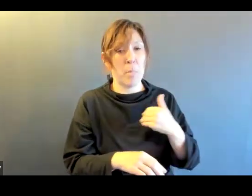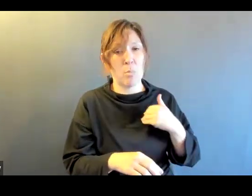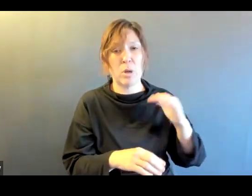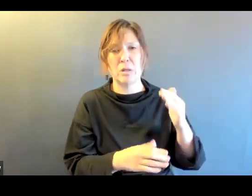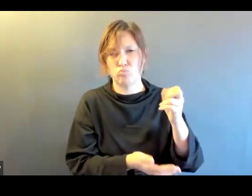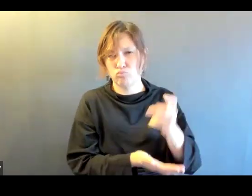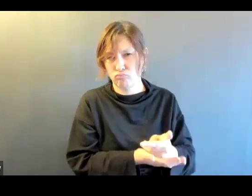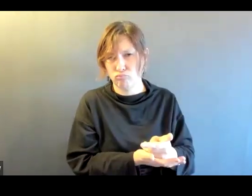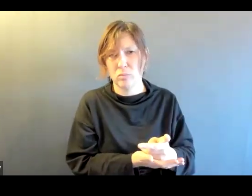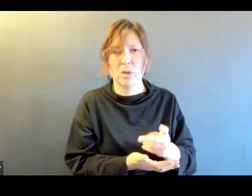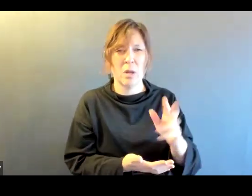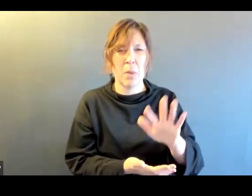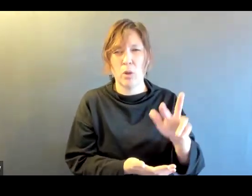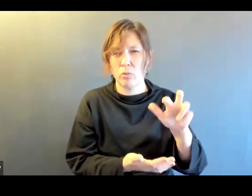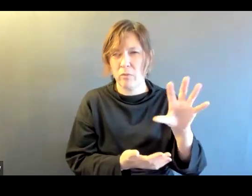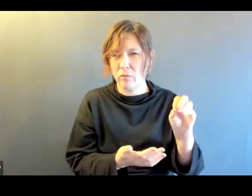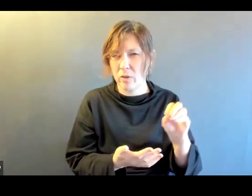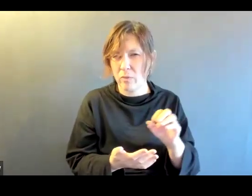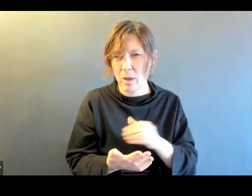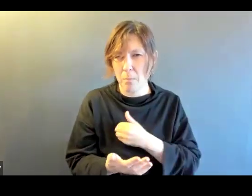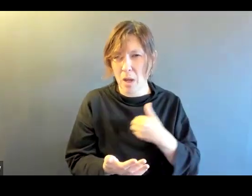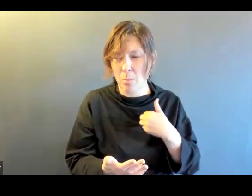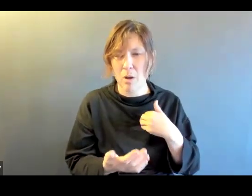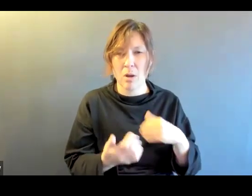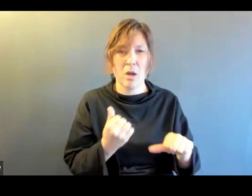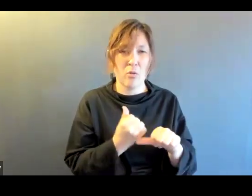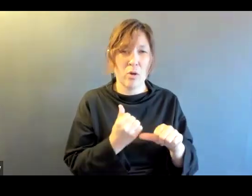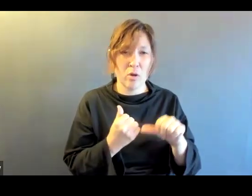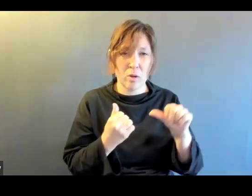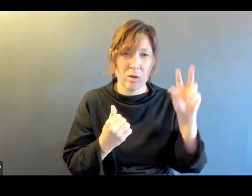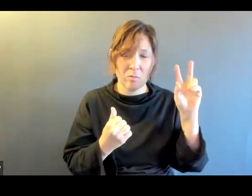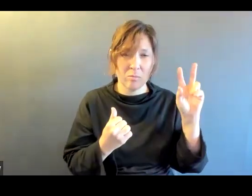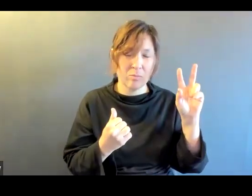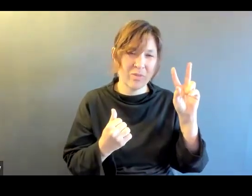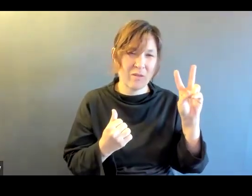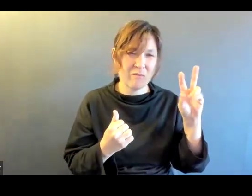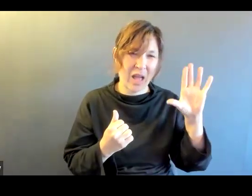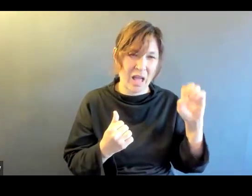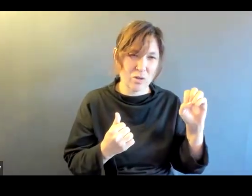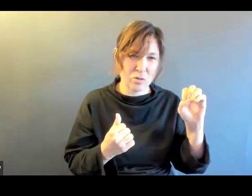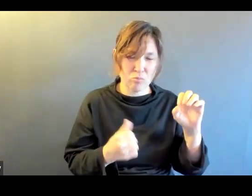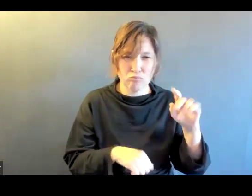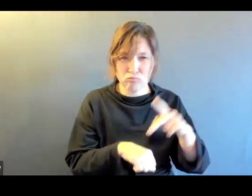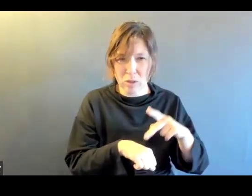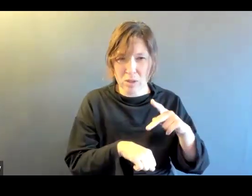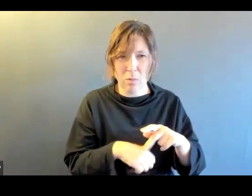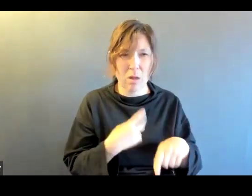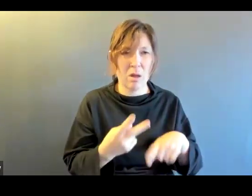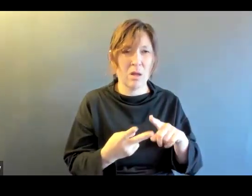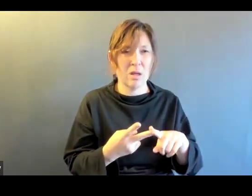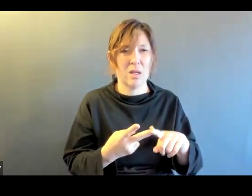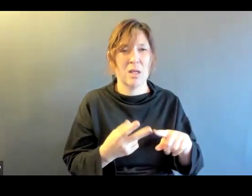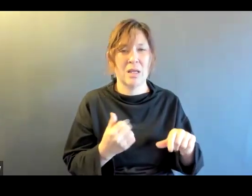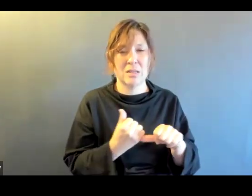approximately 350 members, including vice principals, specialized service assistant directors, and operational leaders.